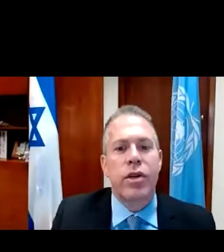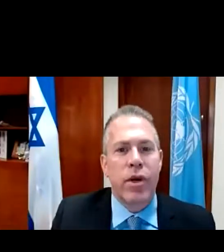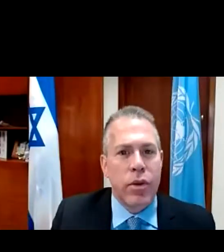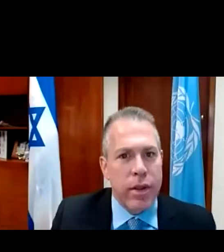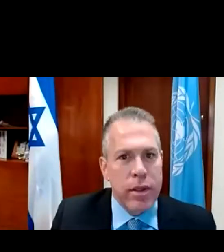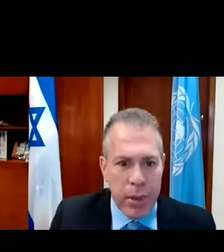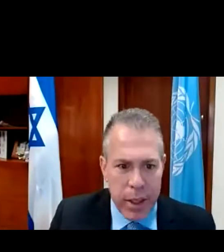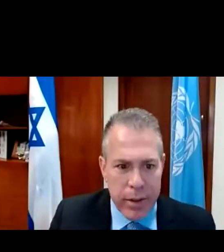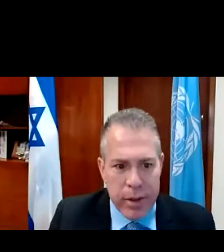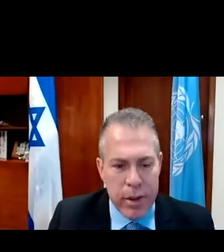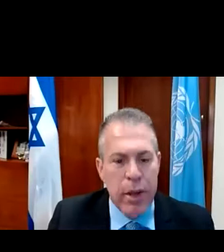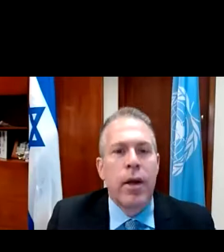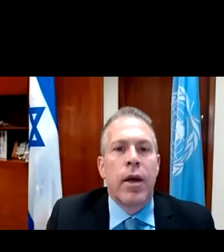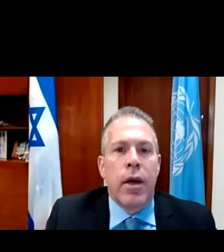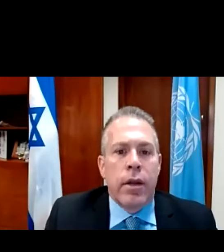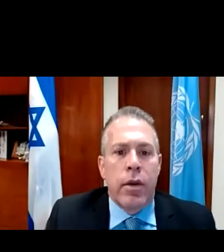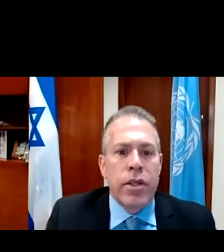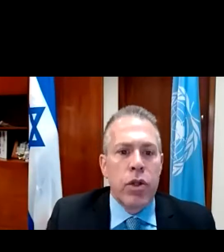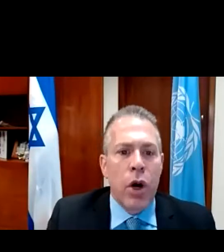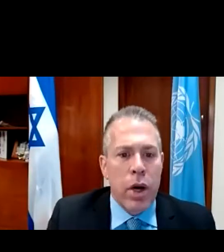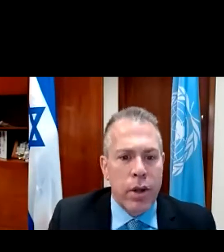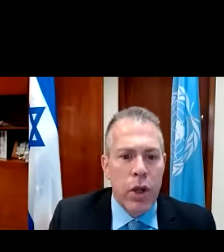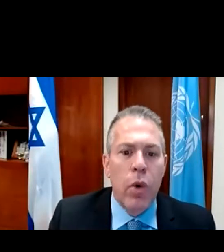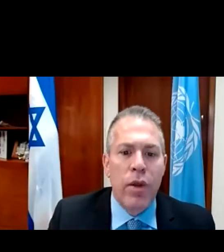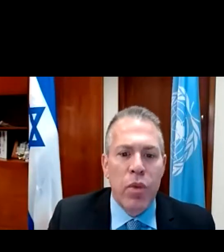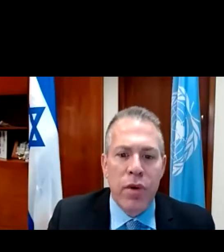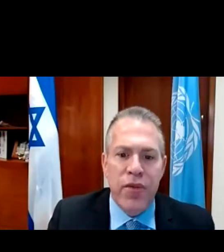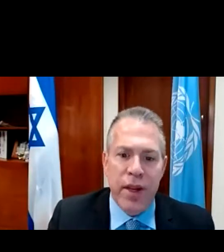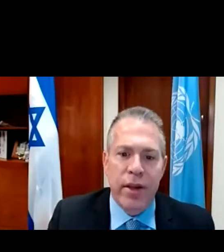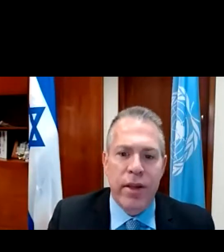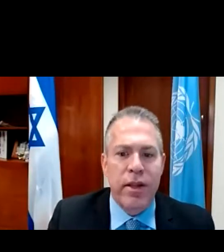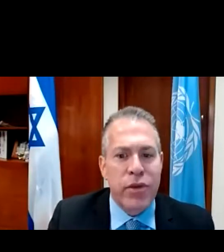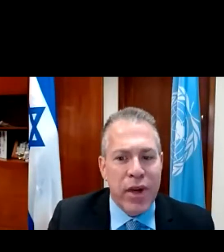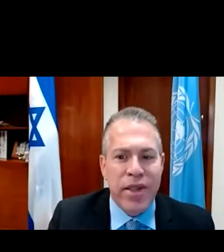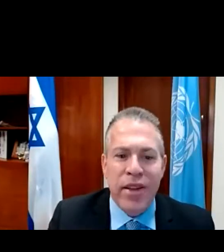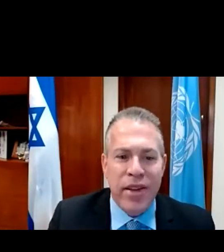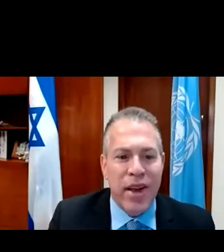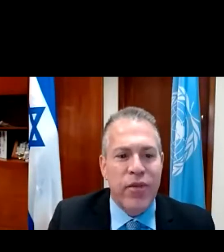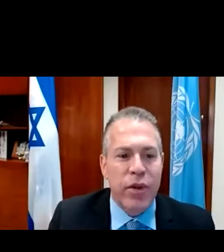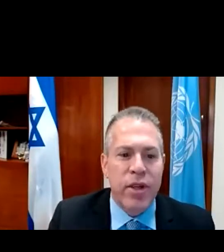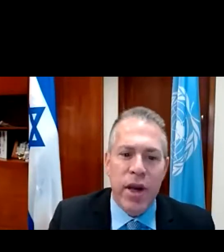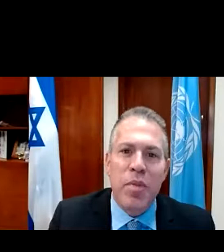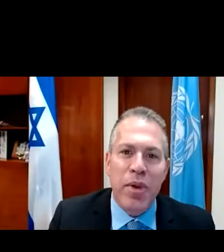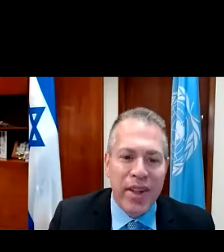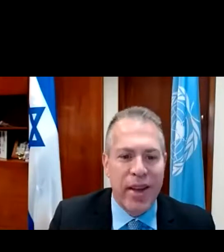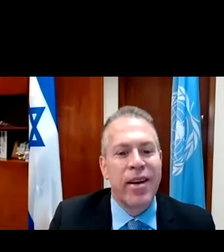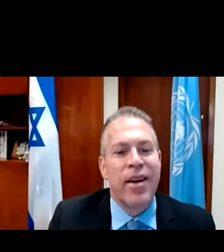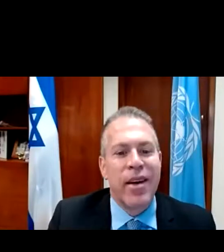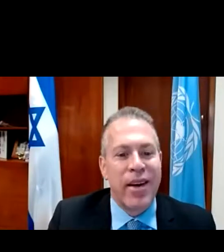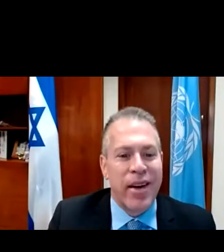and children with disabilities. There is no one more fitting than Israel's candidate for the